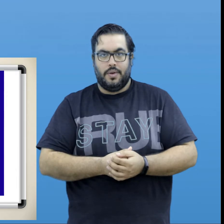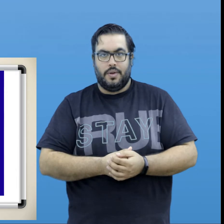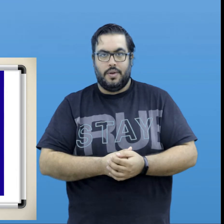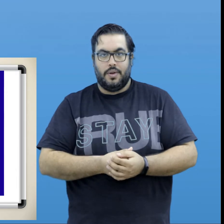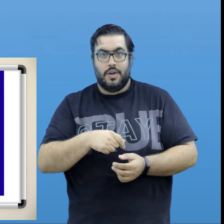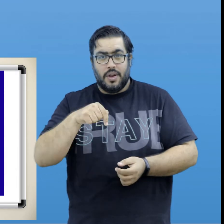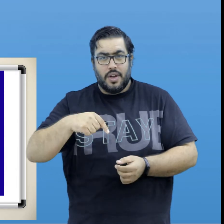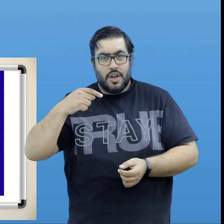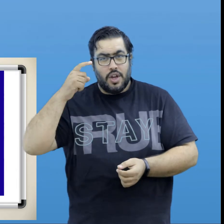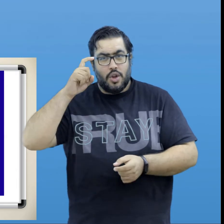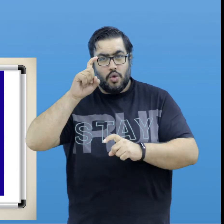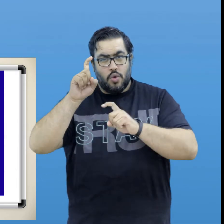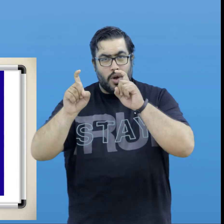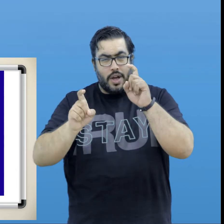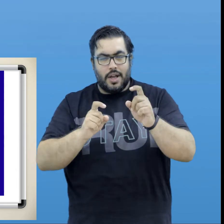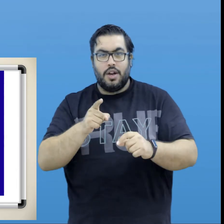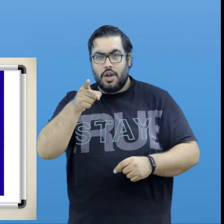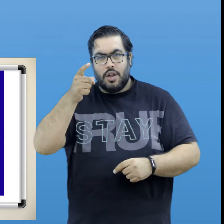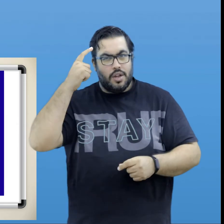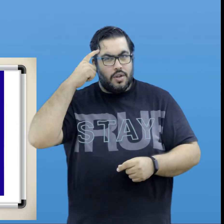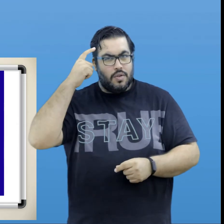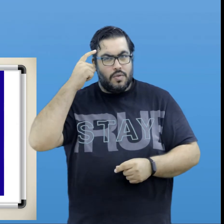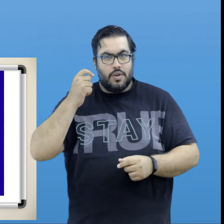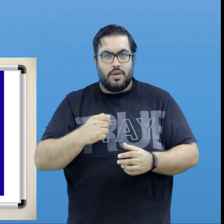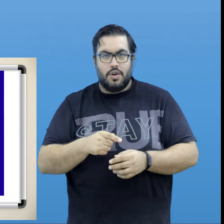Now, what do you think of this eatery?